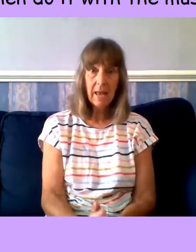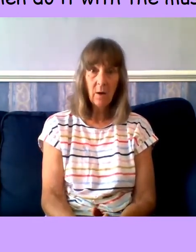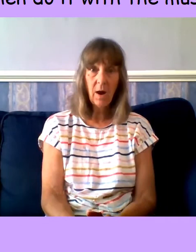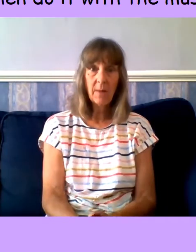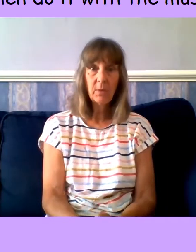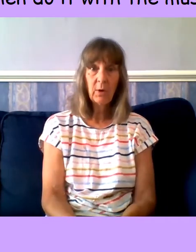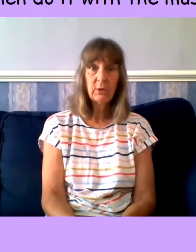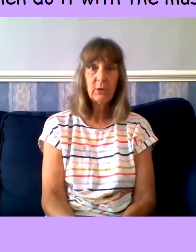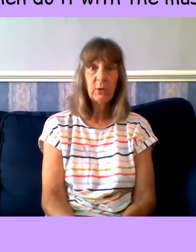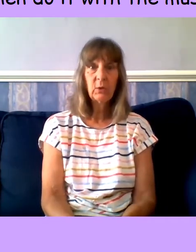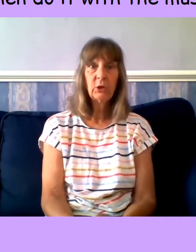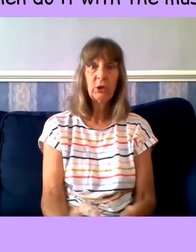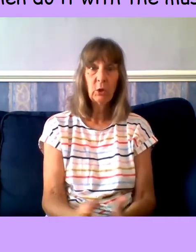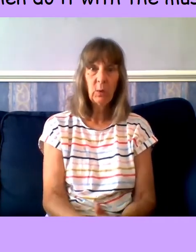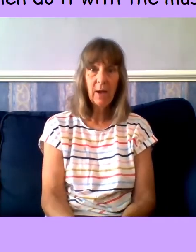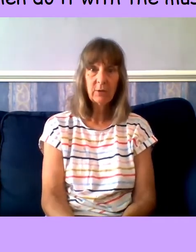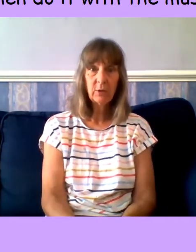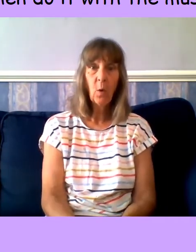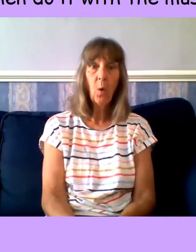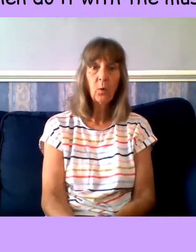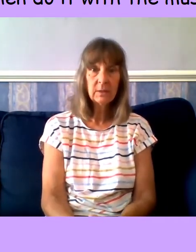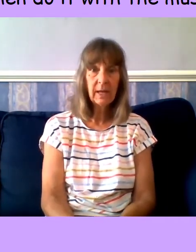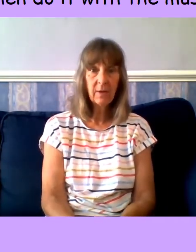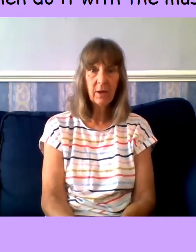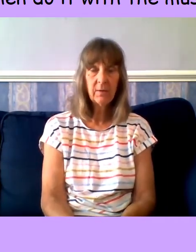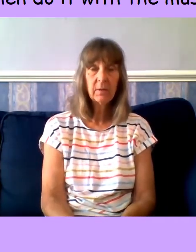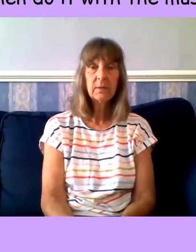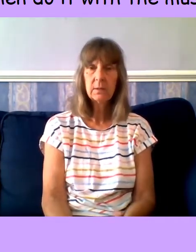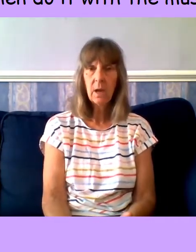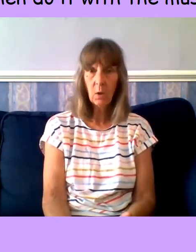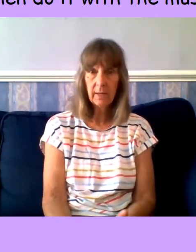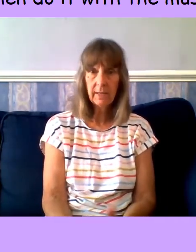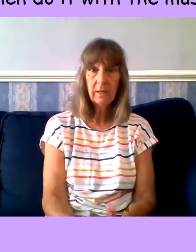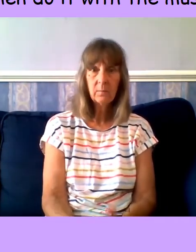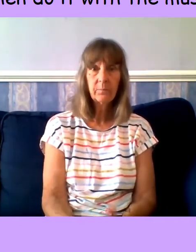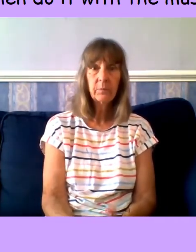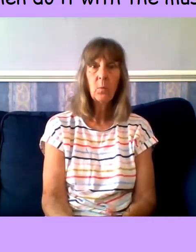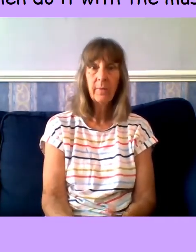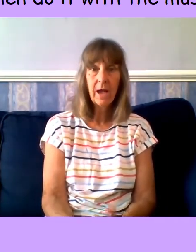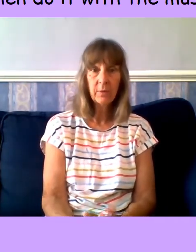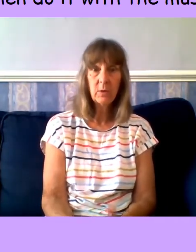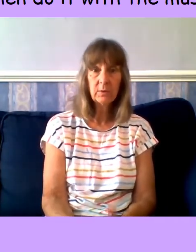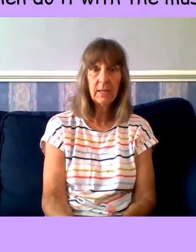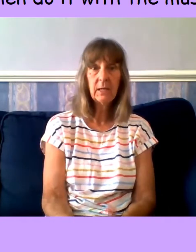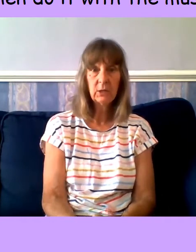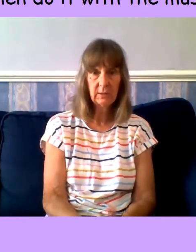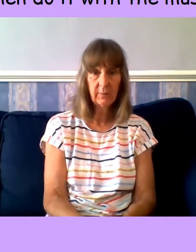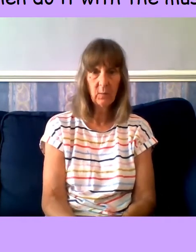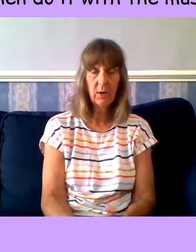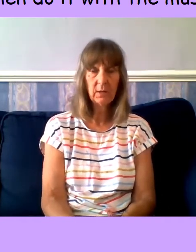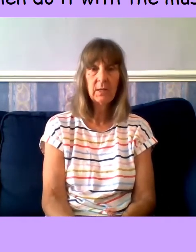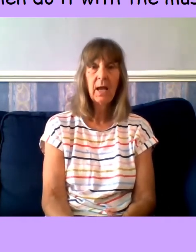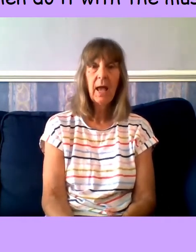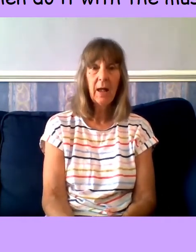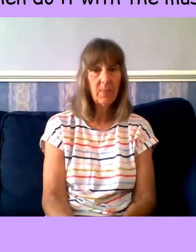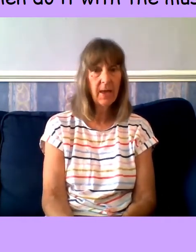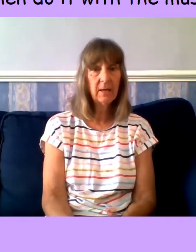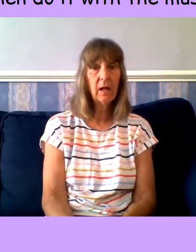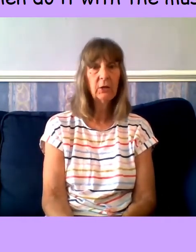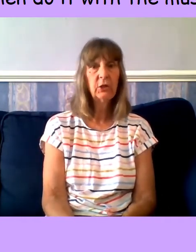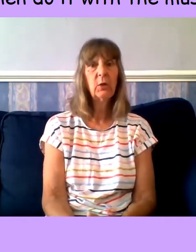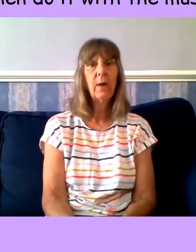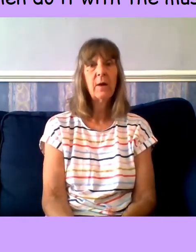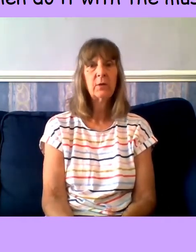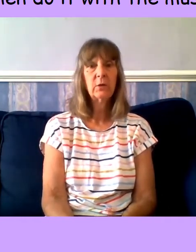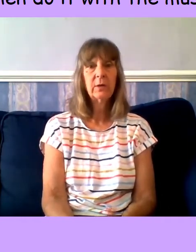So now I'm going to show you how to do it all together, slowly, without the music, just for the words. And